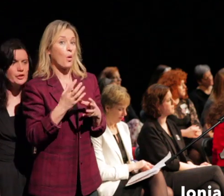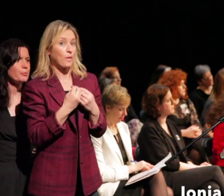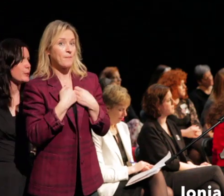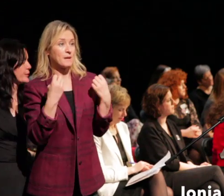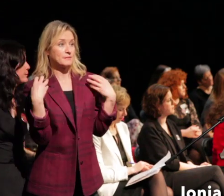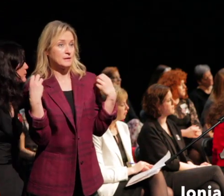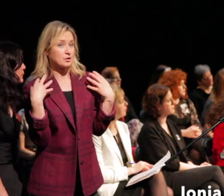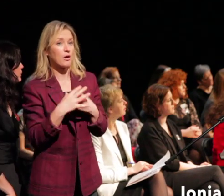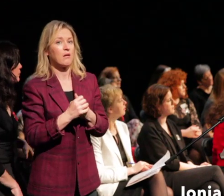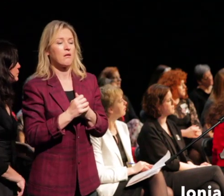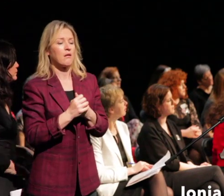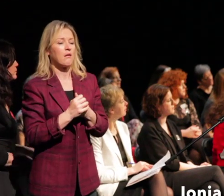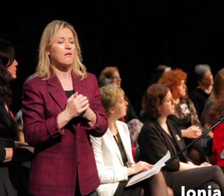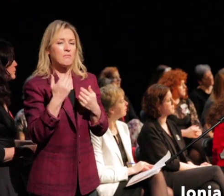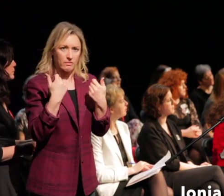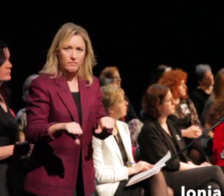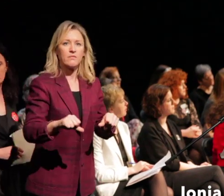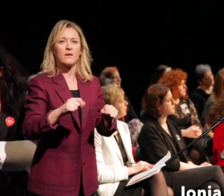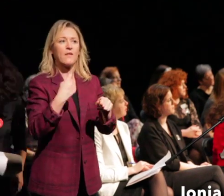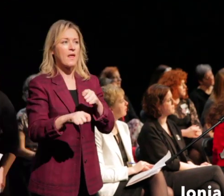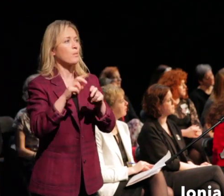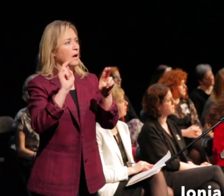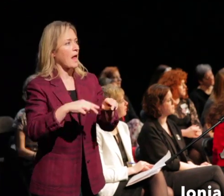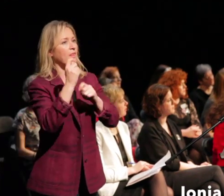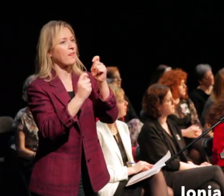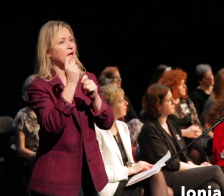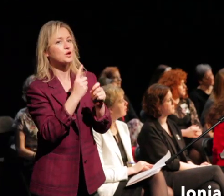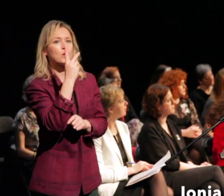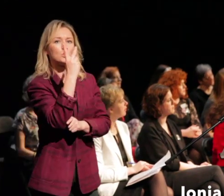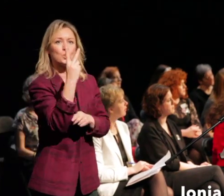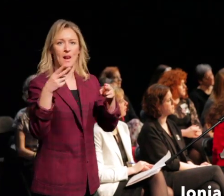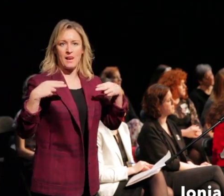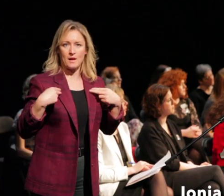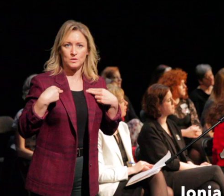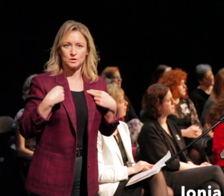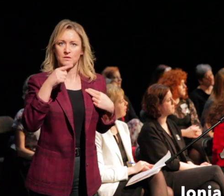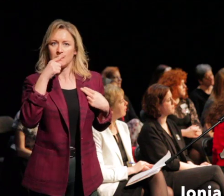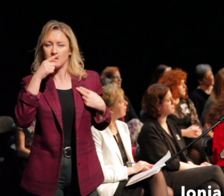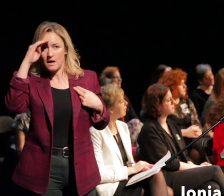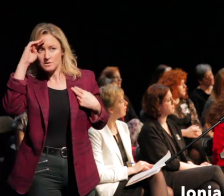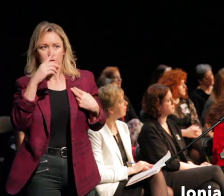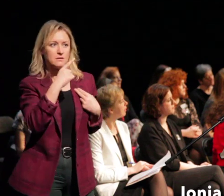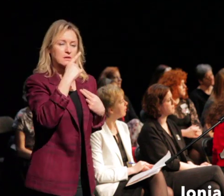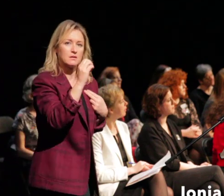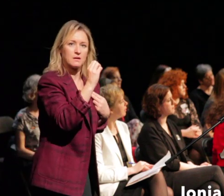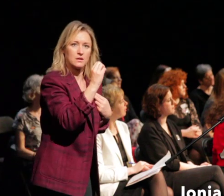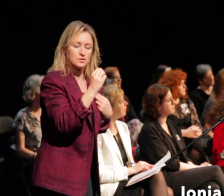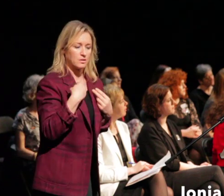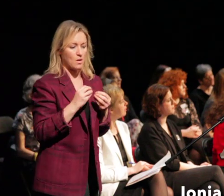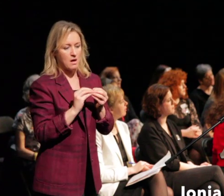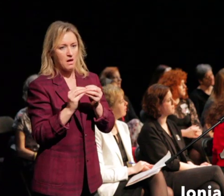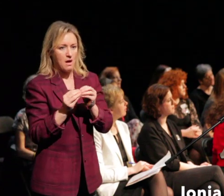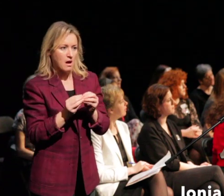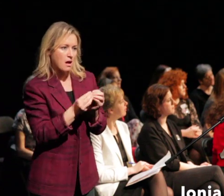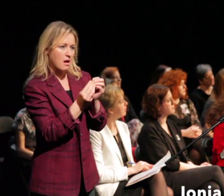devise theatre bilingually that offered us and the women who comprise our ensemble fulfilling roles in the creation process